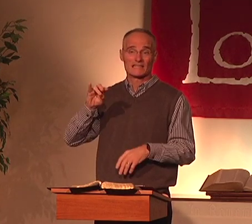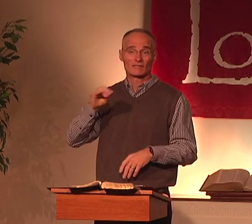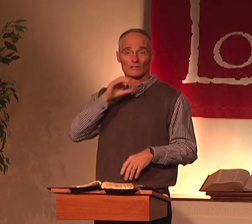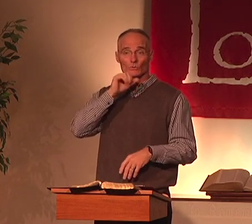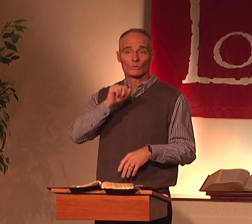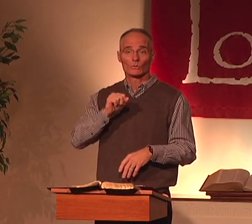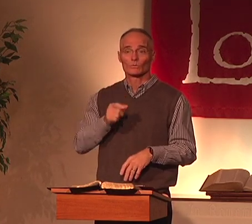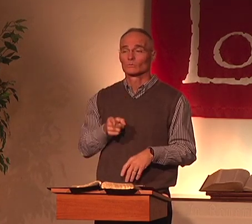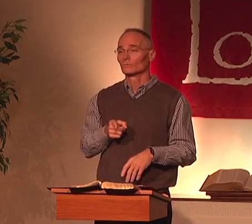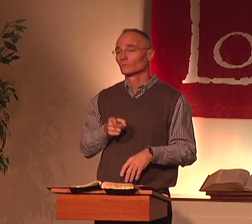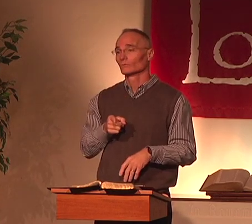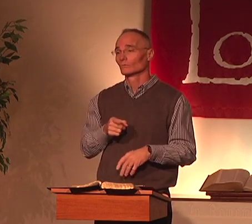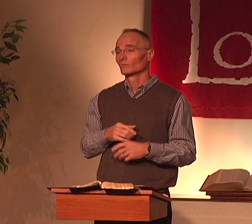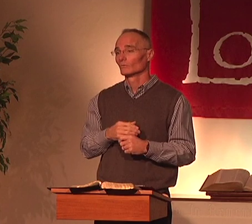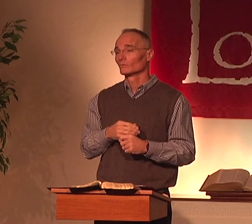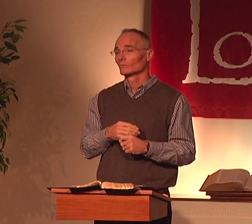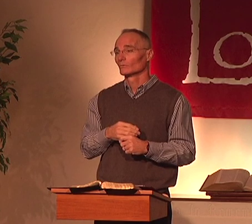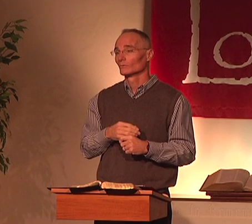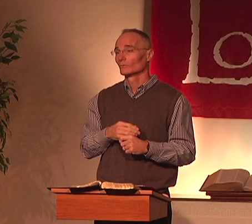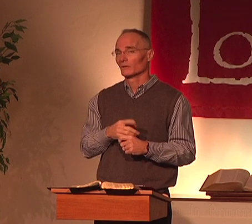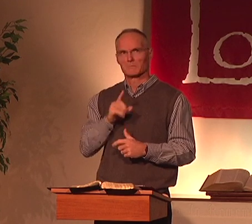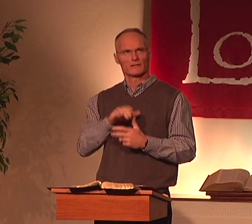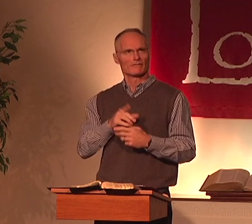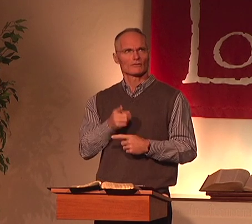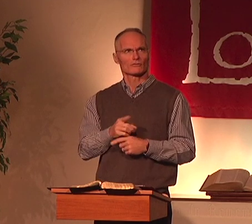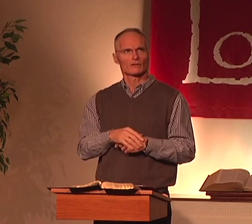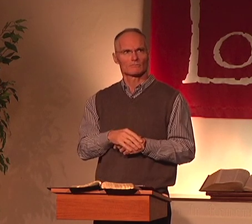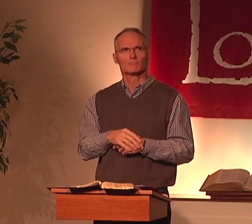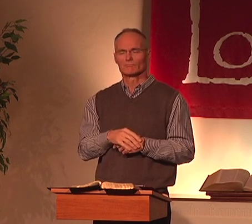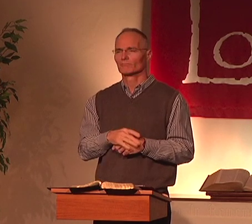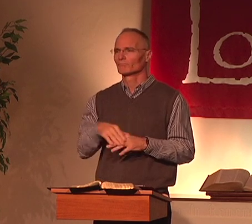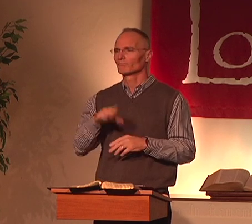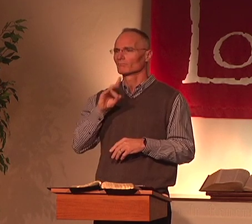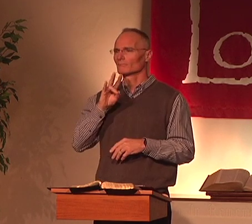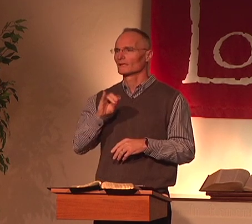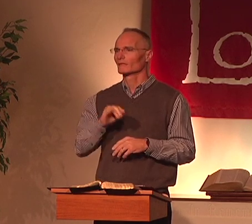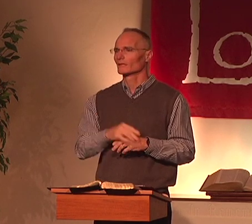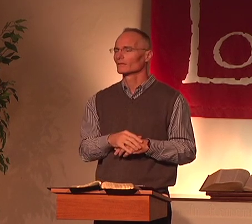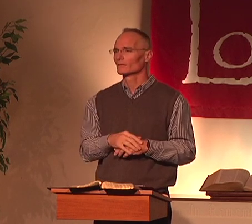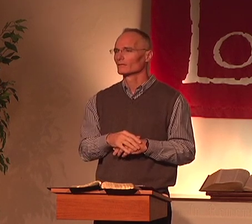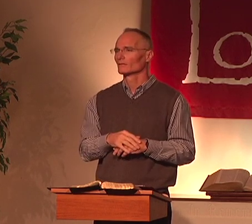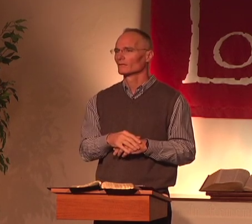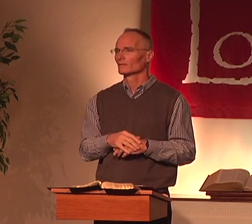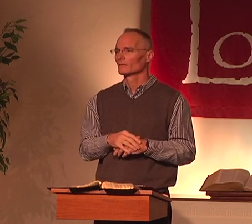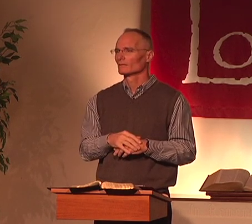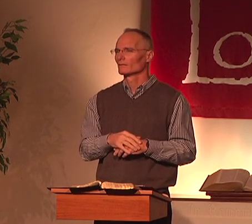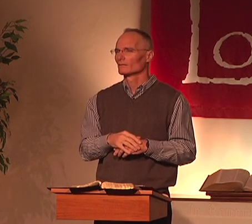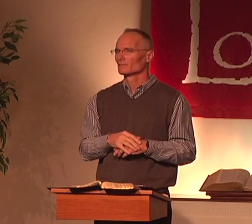And he's Over 70 Years Old I think That's Right Yeah He's In his 70s